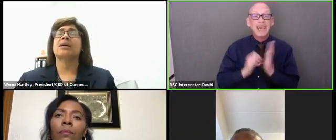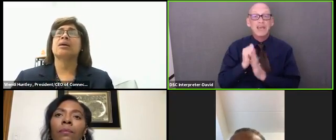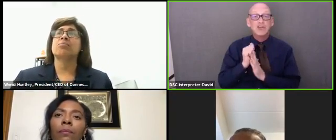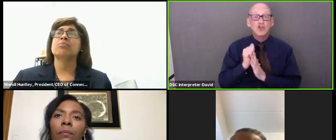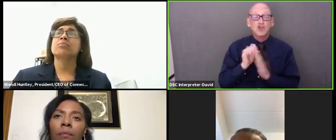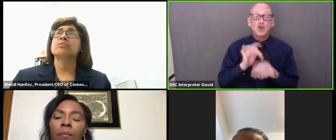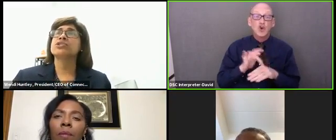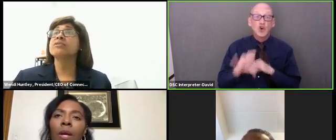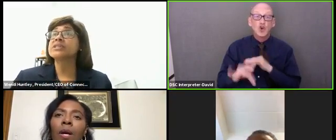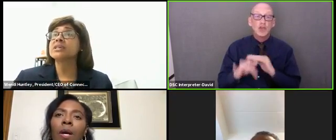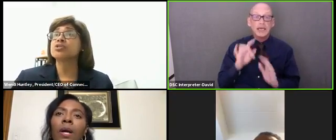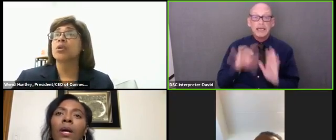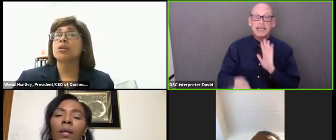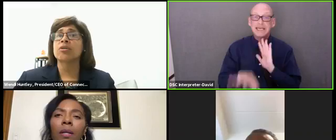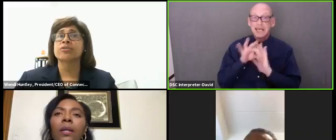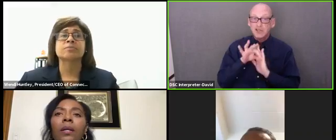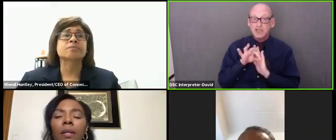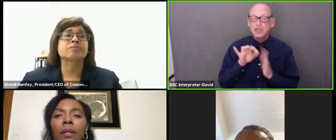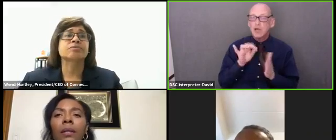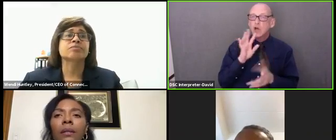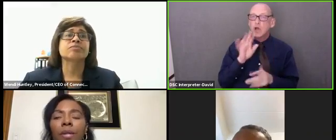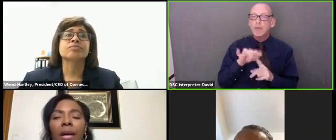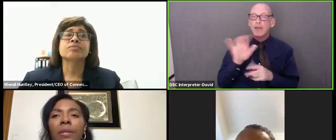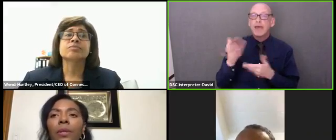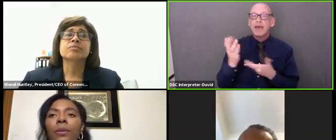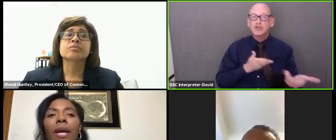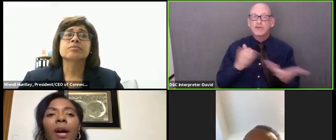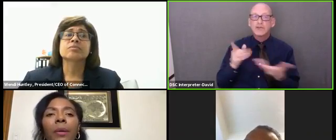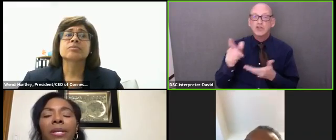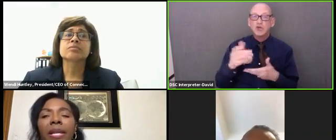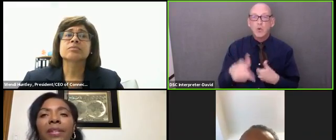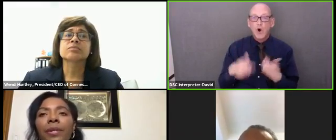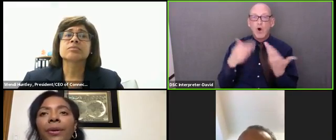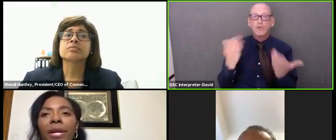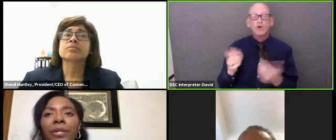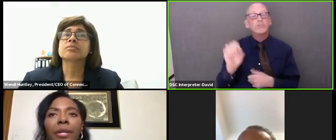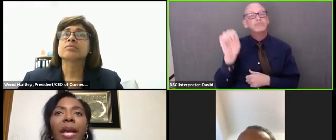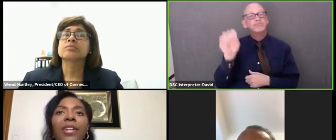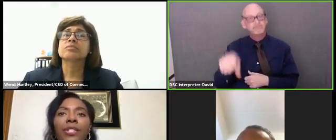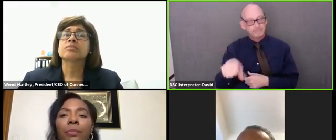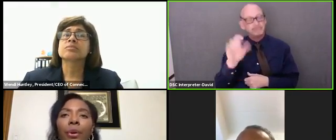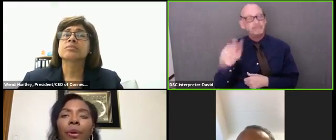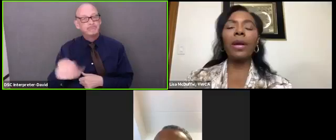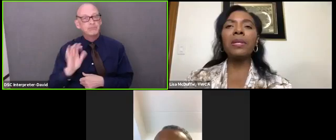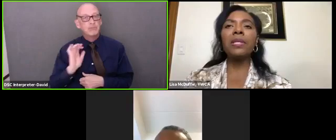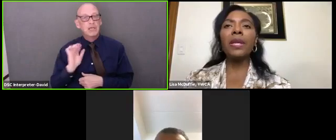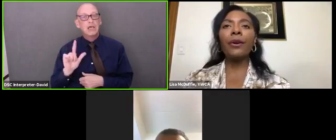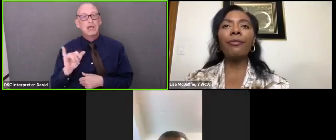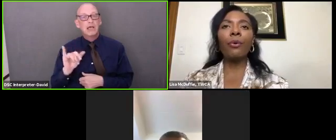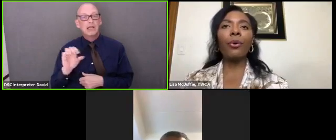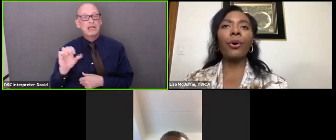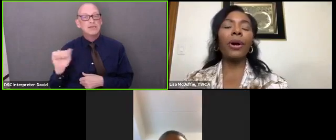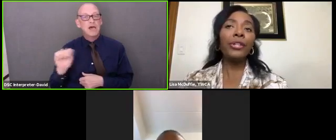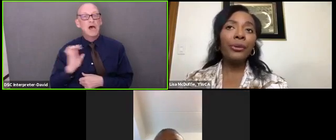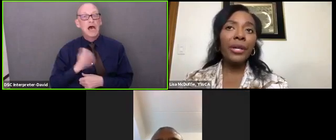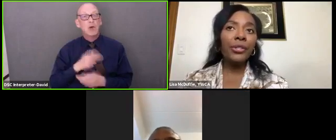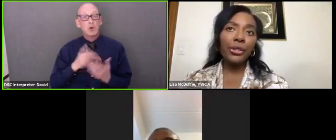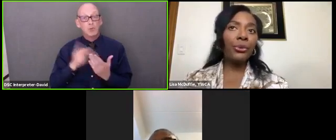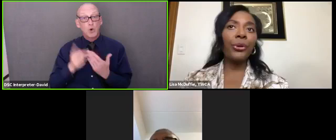that service that you all offer. Absolutely. Our breast cancer education program is there